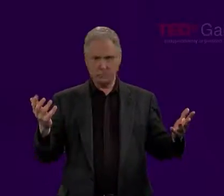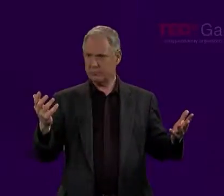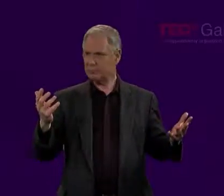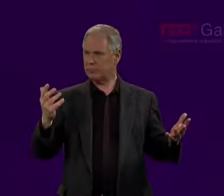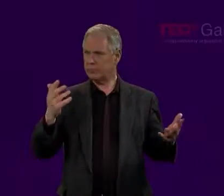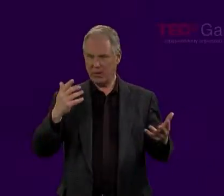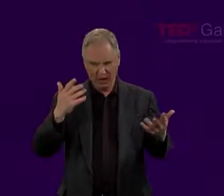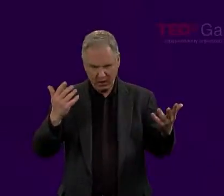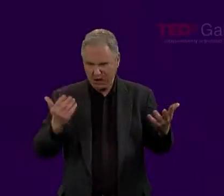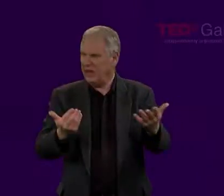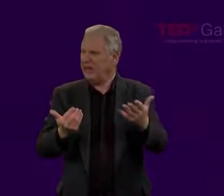Wow.